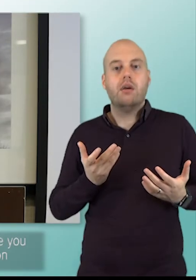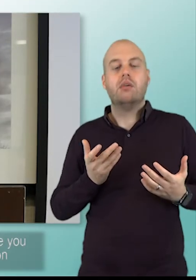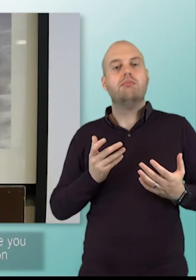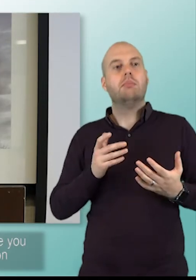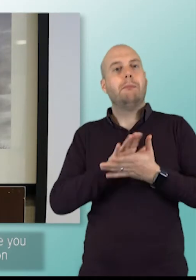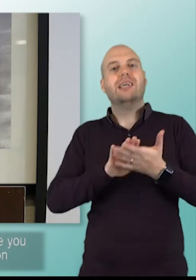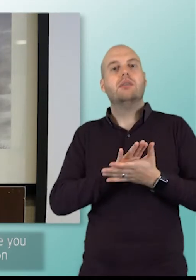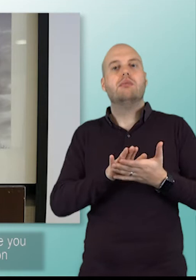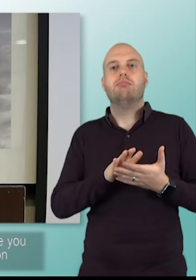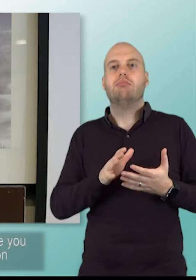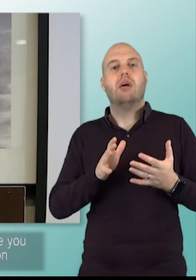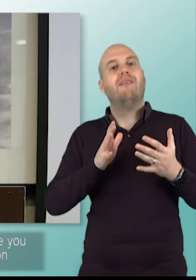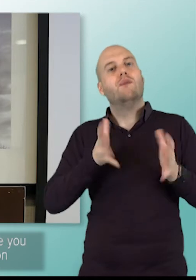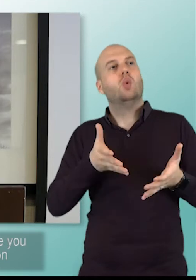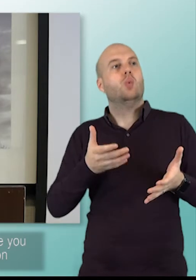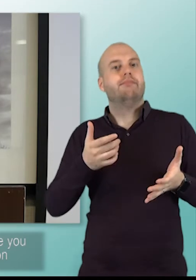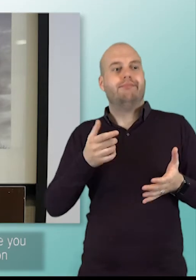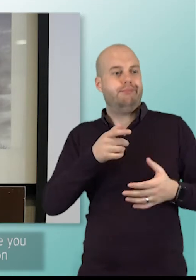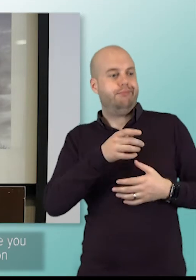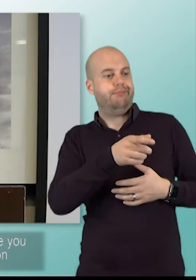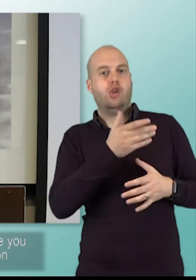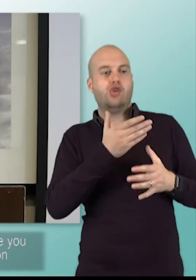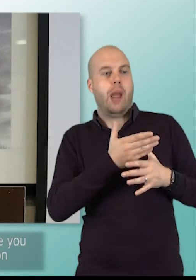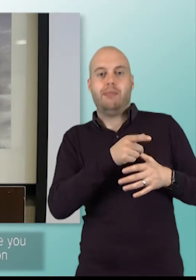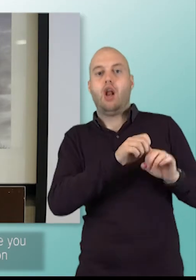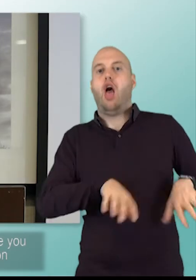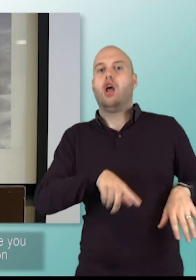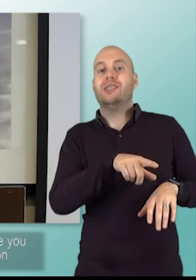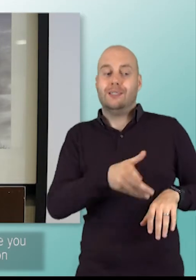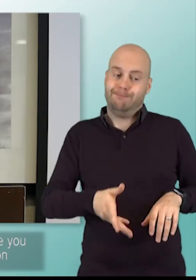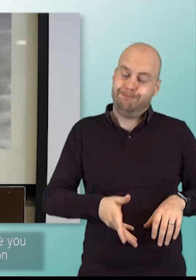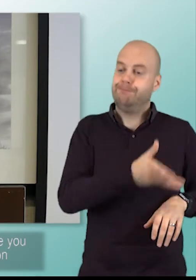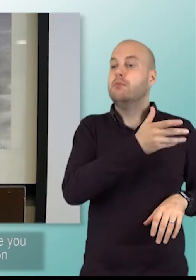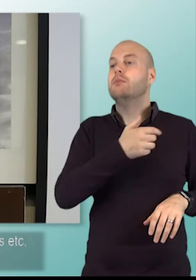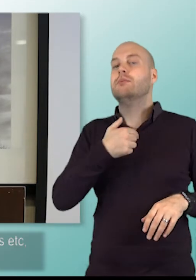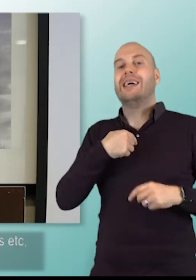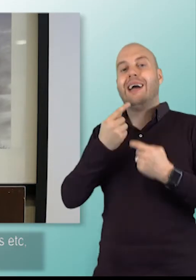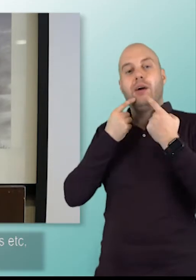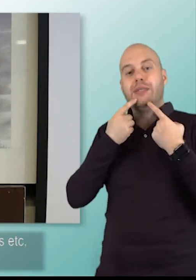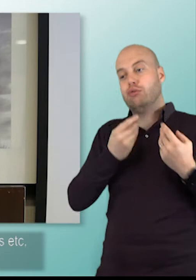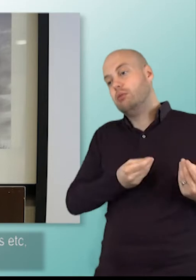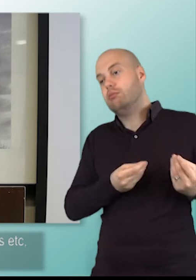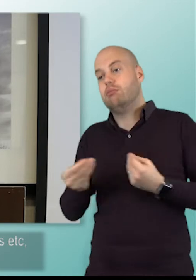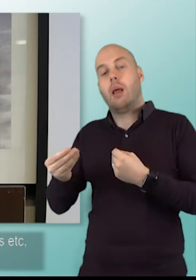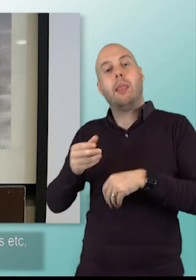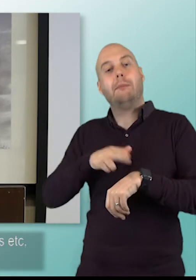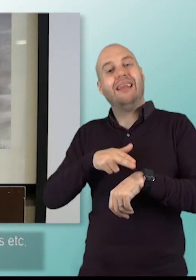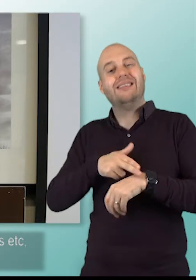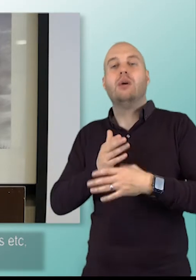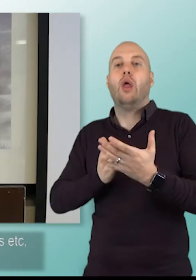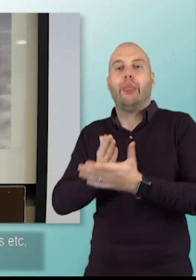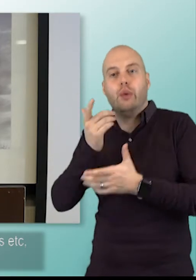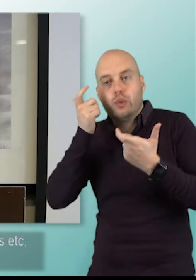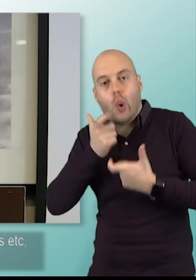have to be a situation arising where you dismiss the individual and pass that information on to the police for them to take